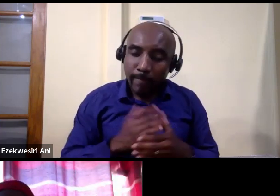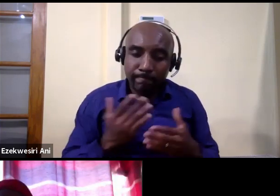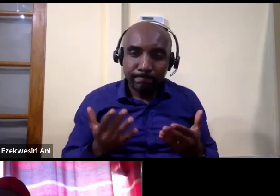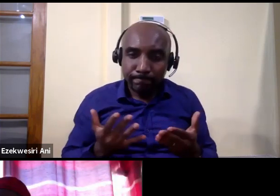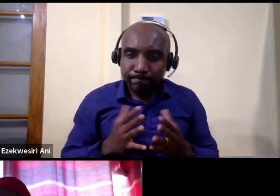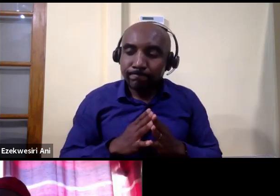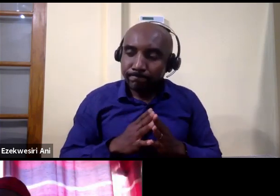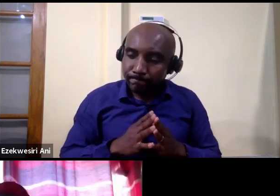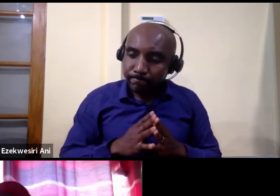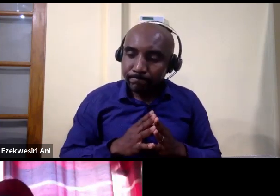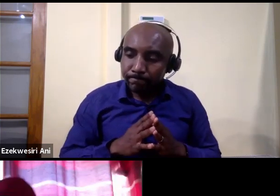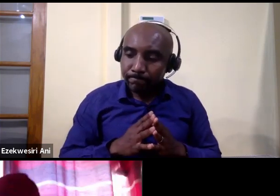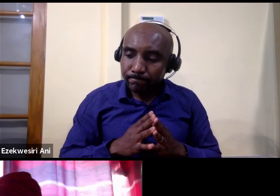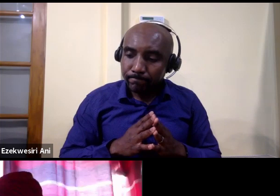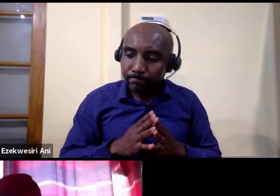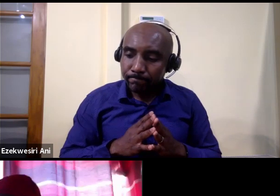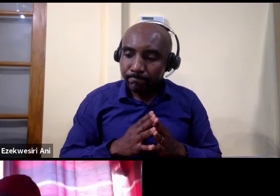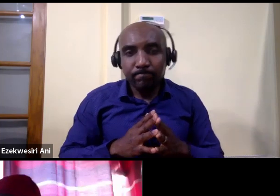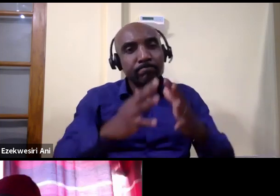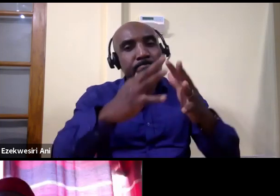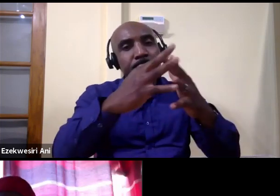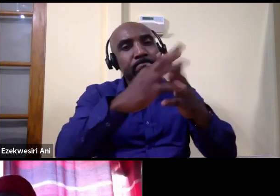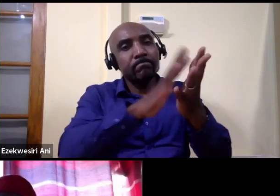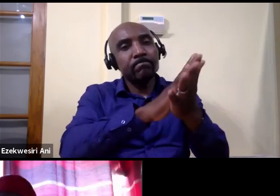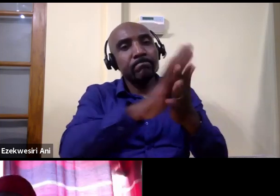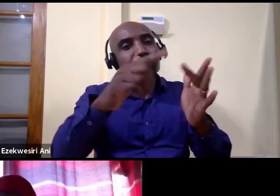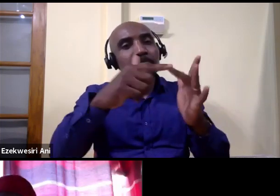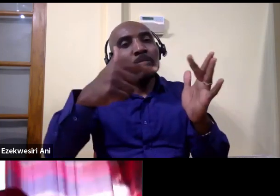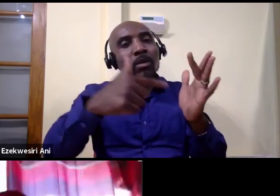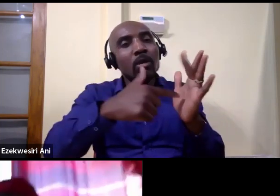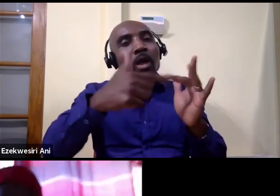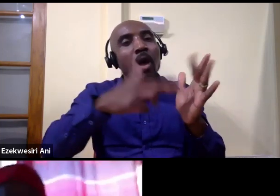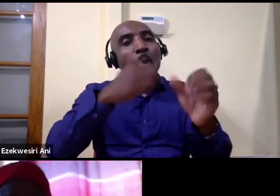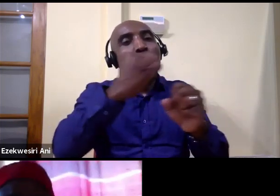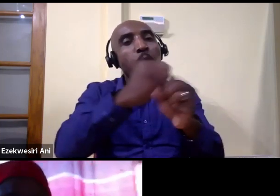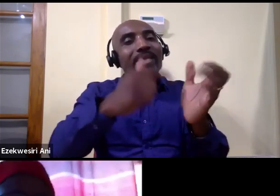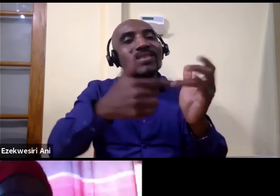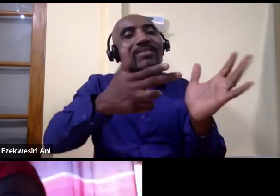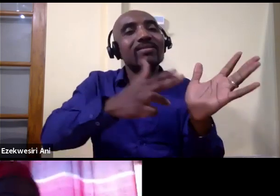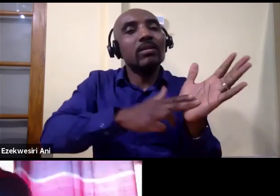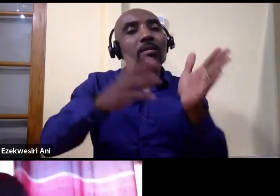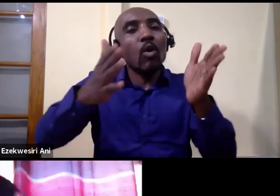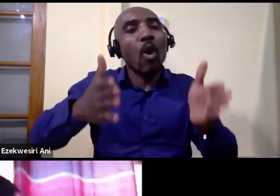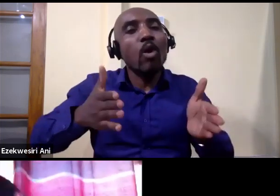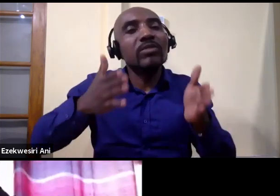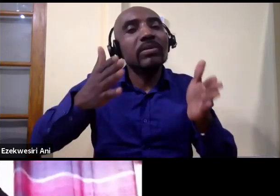someone at the Whittington Hospital. We're really delighted to have